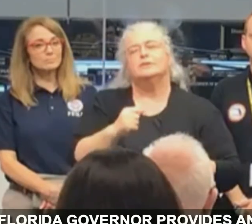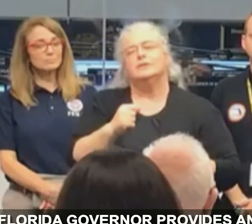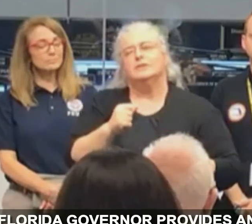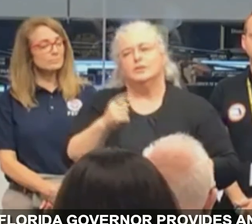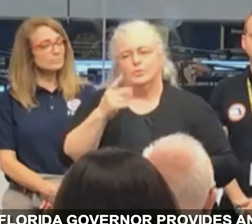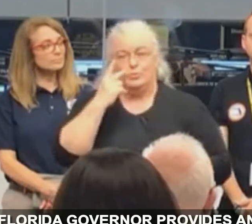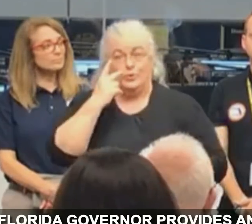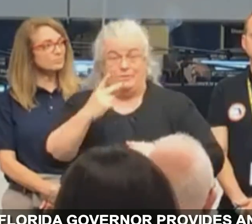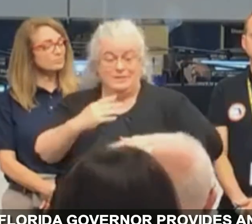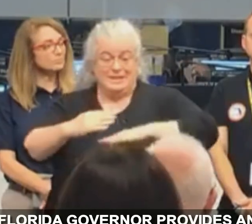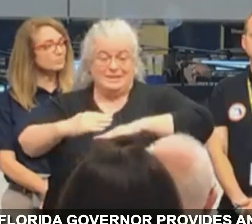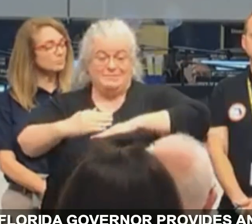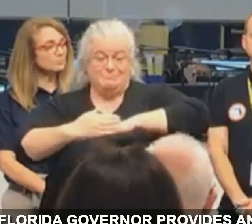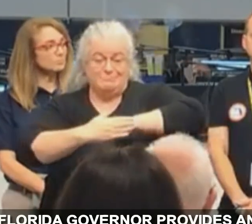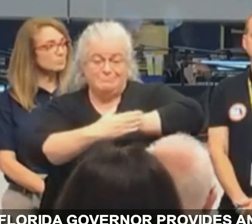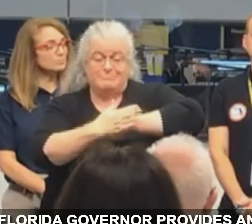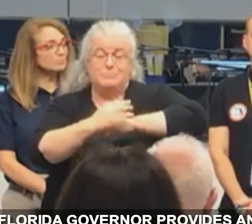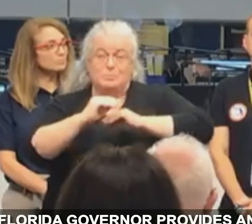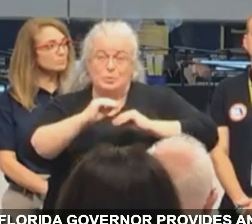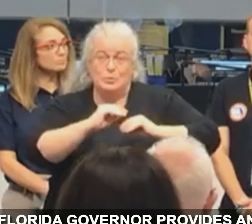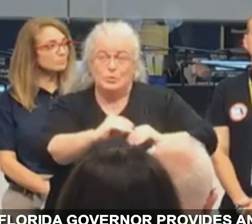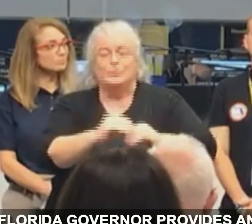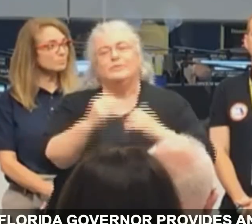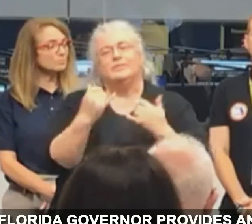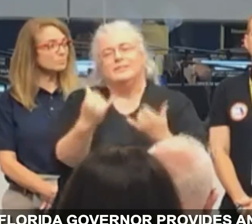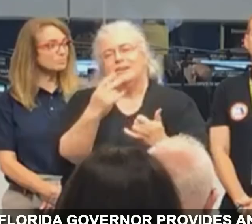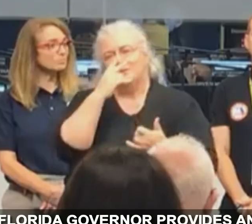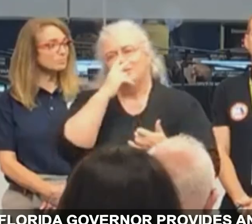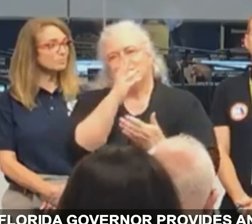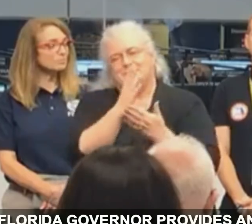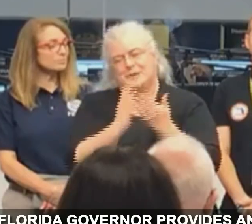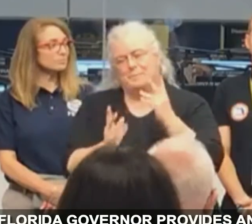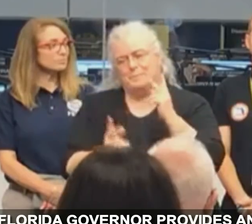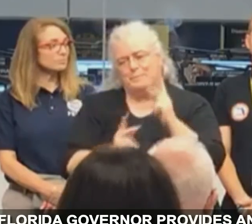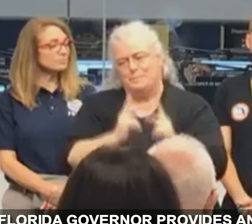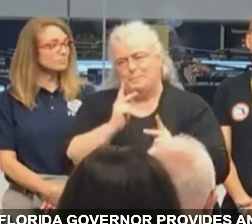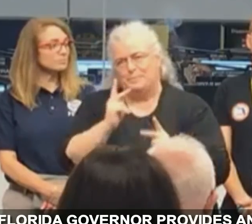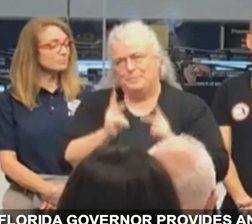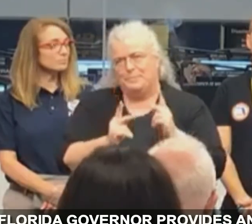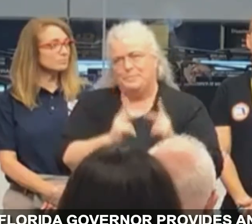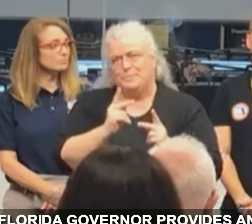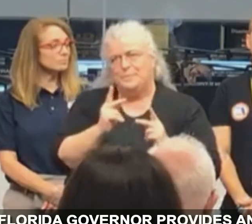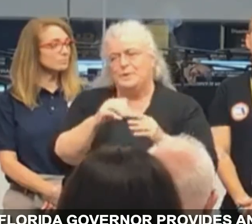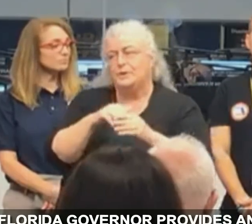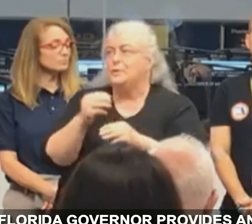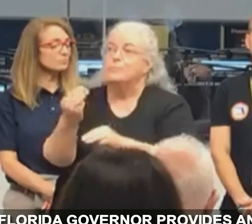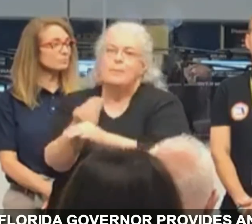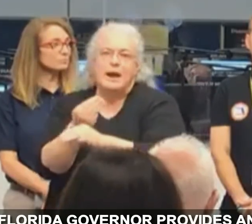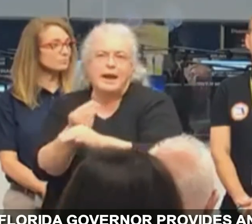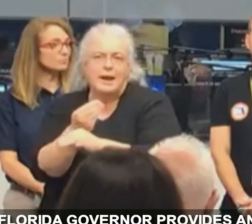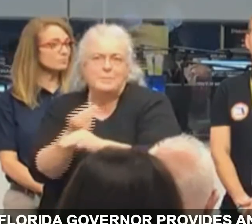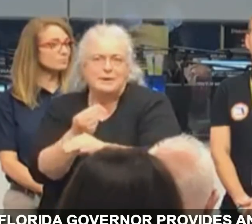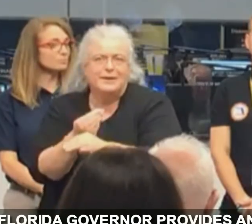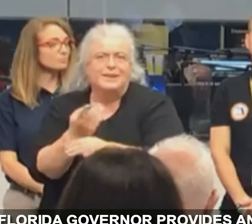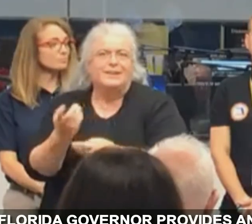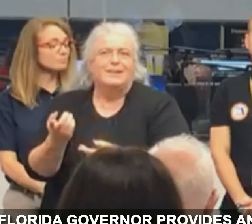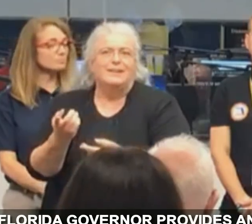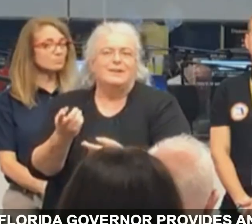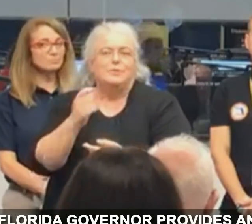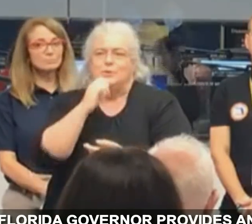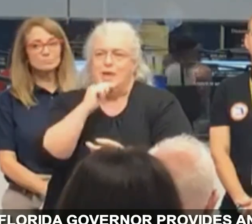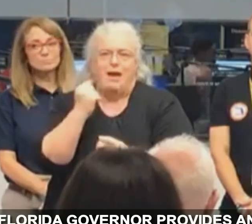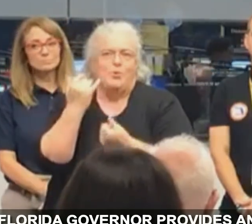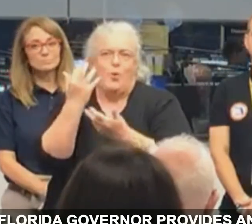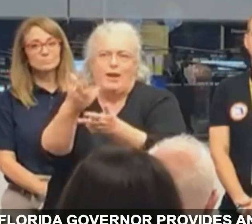has shifted a little bit, I think you're just naturally going to see less people in, say, Miami-Dade County waiting in line